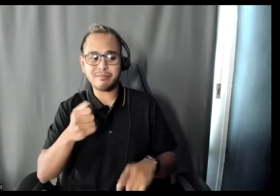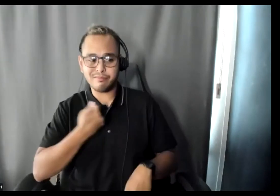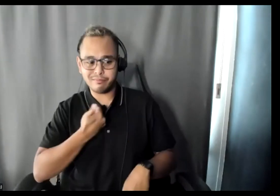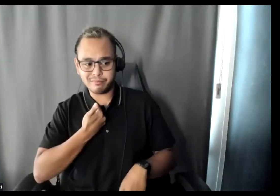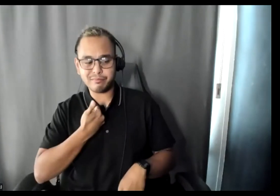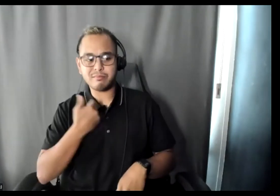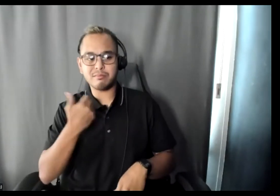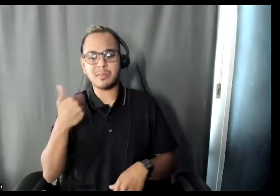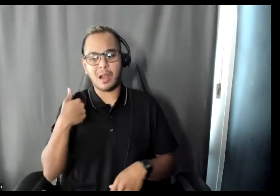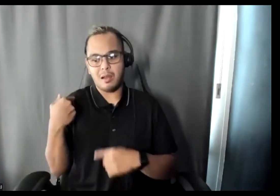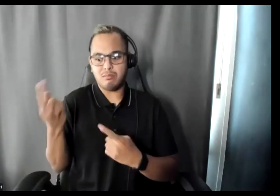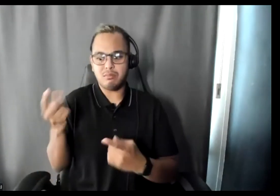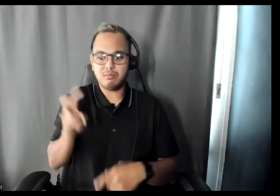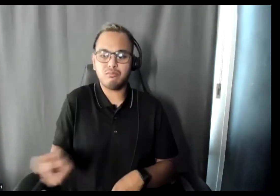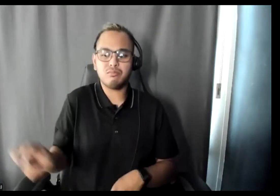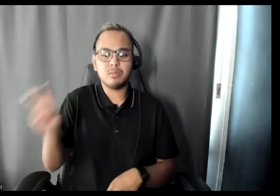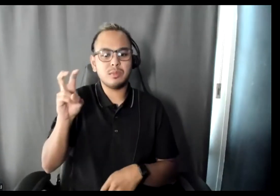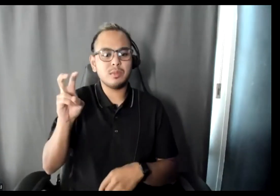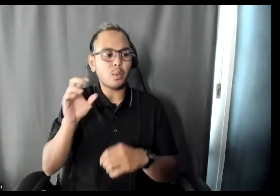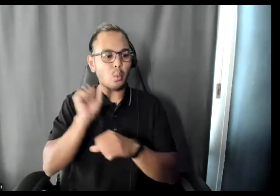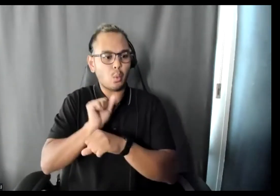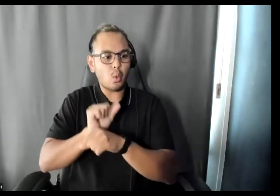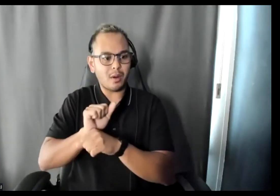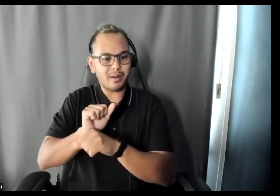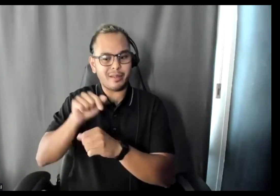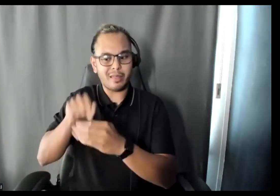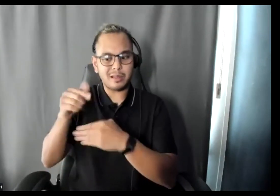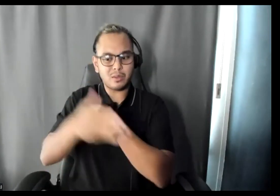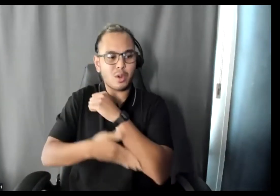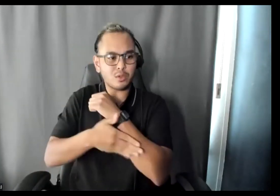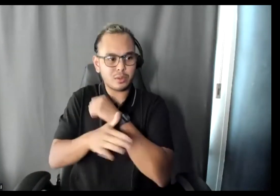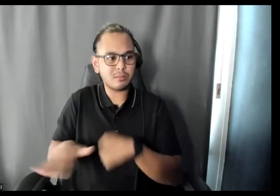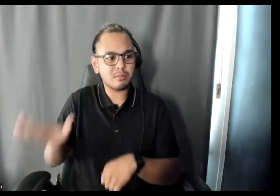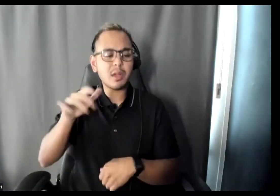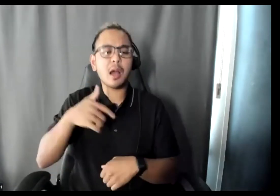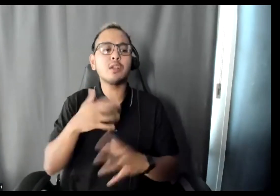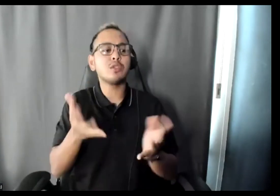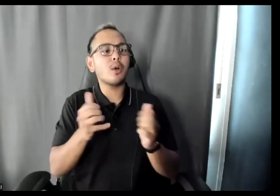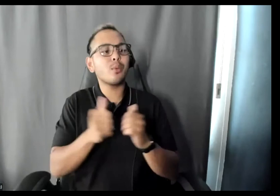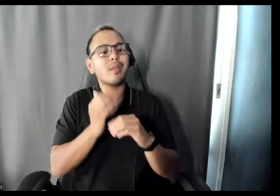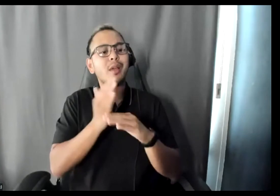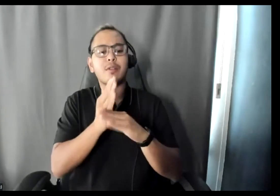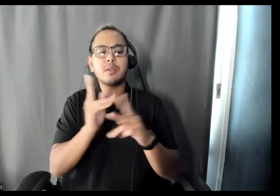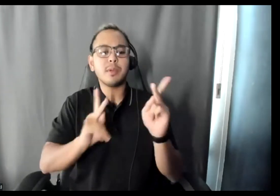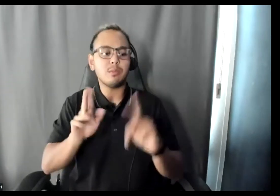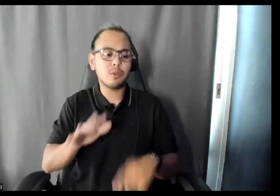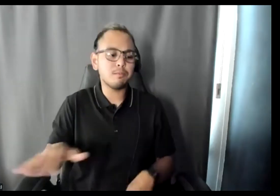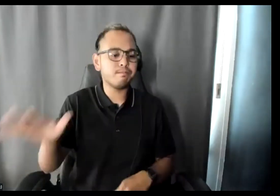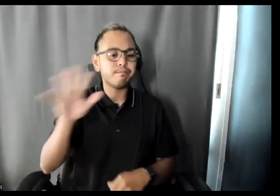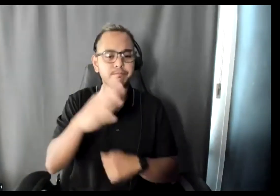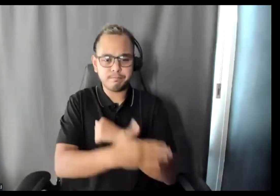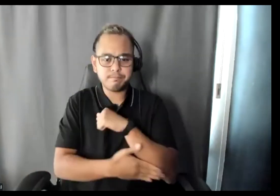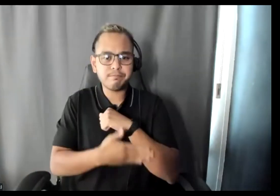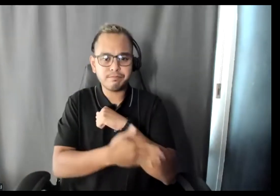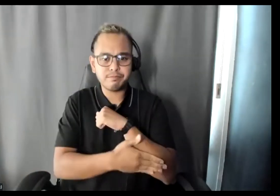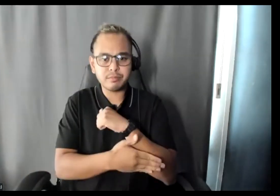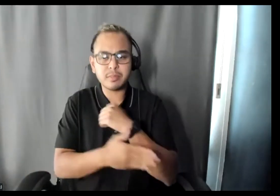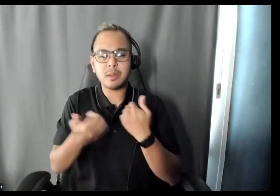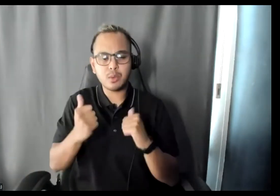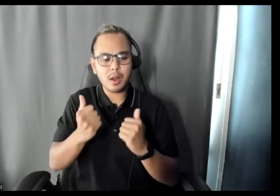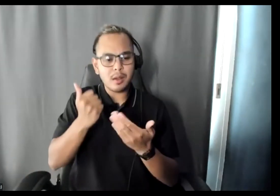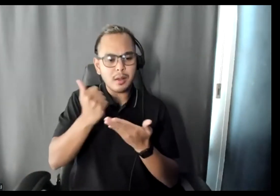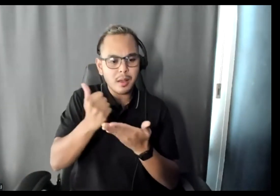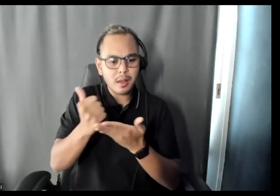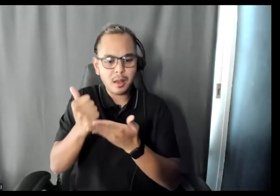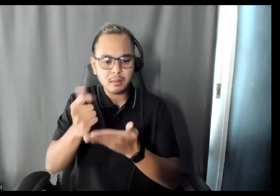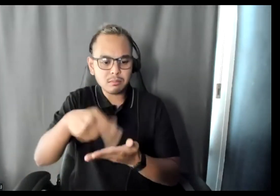narrative work all across this country, oftentimes talking to average everyday folks all across the country, helping to understand how they think